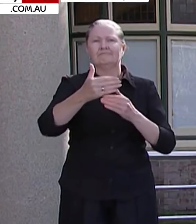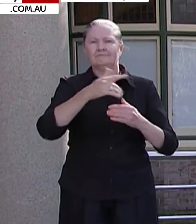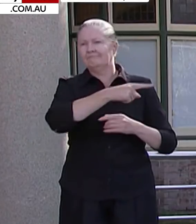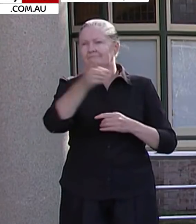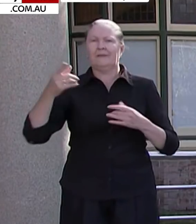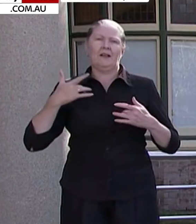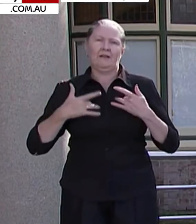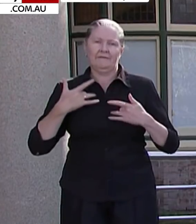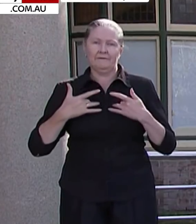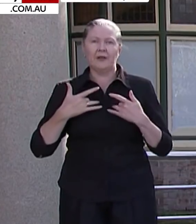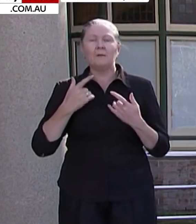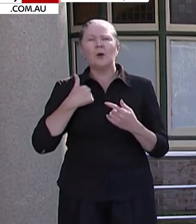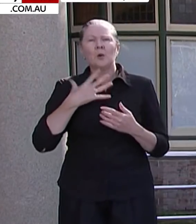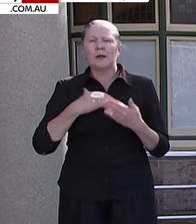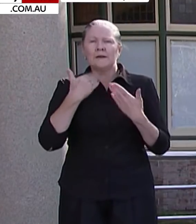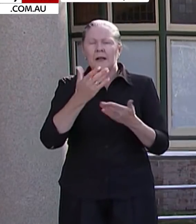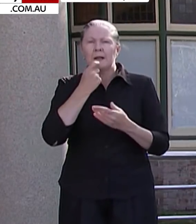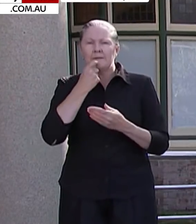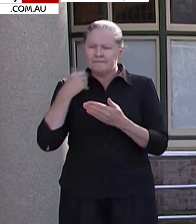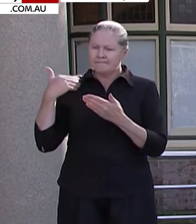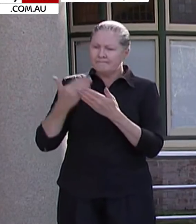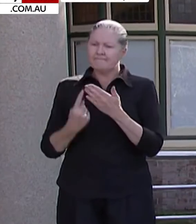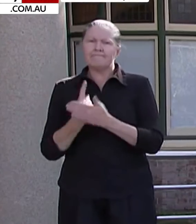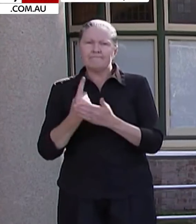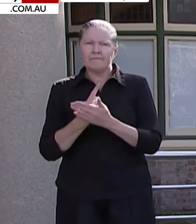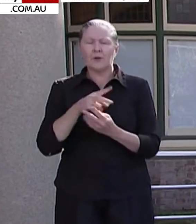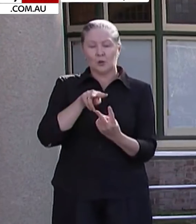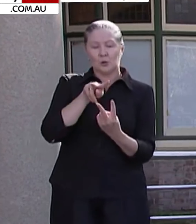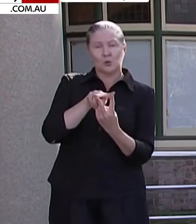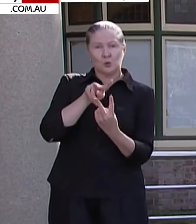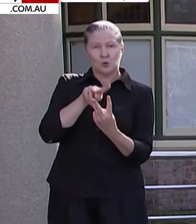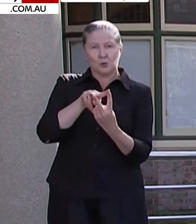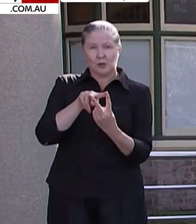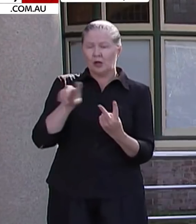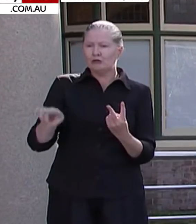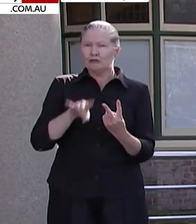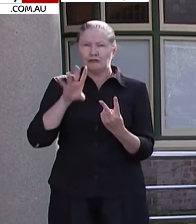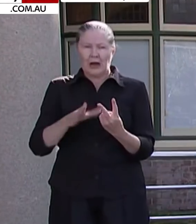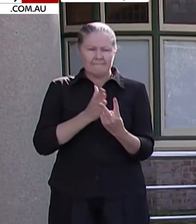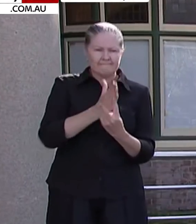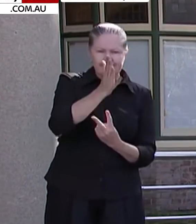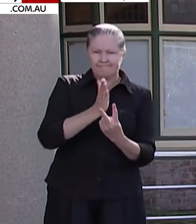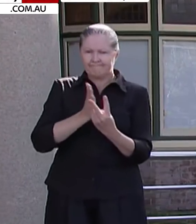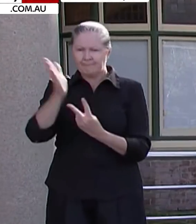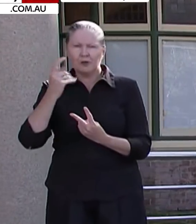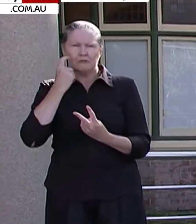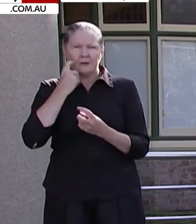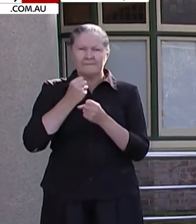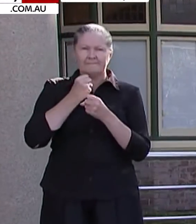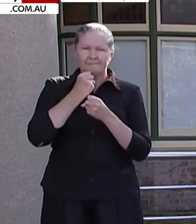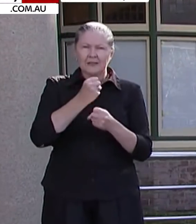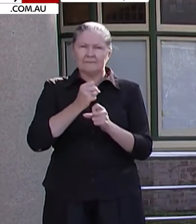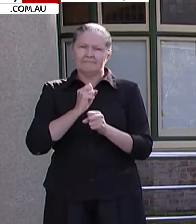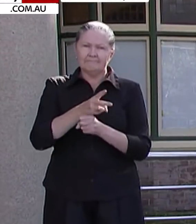I'd like to give a brief update on the two pillars of Australia's fight against coronavirus: the